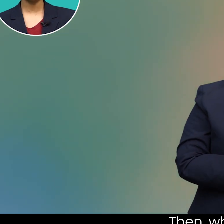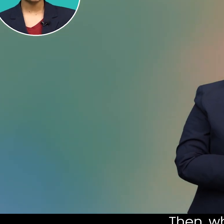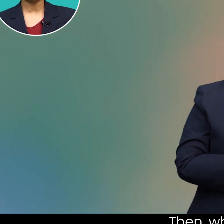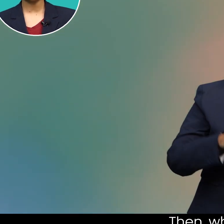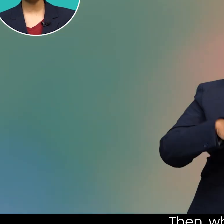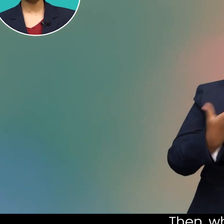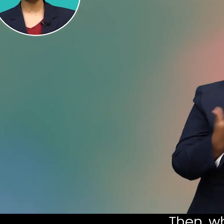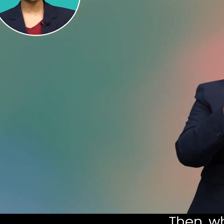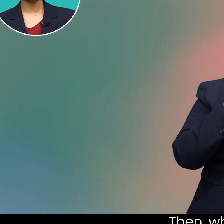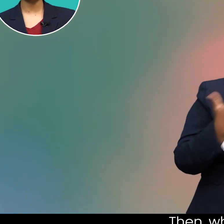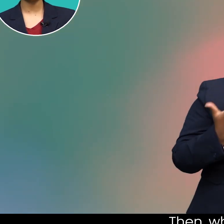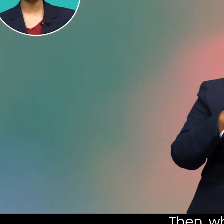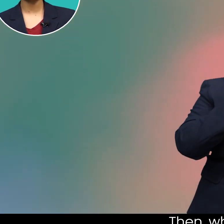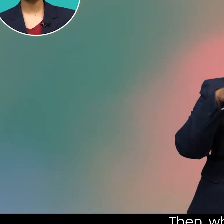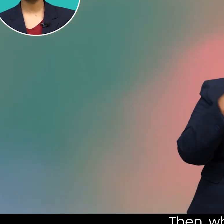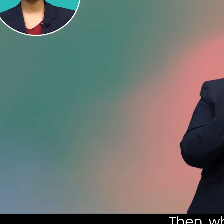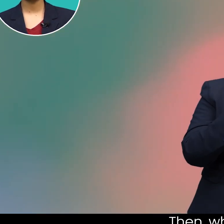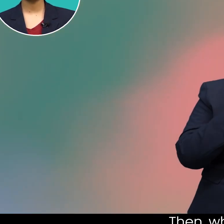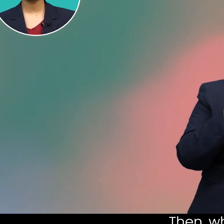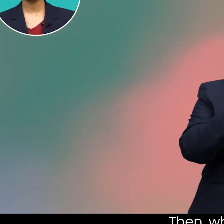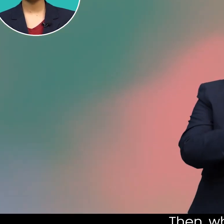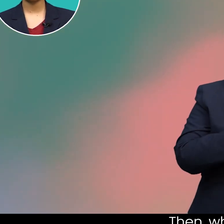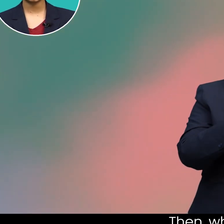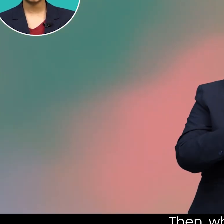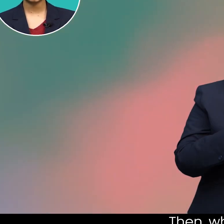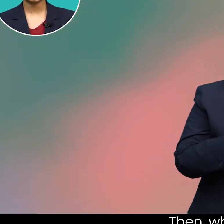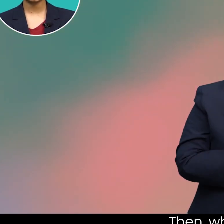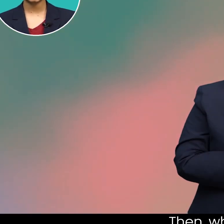Then, what about animals?